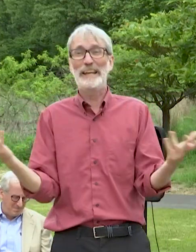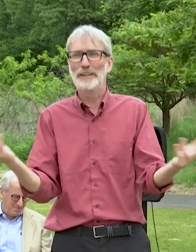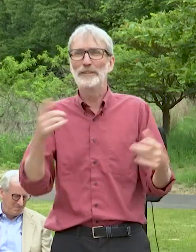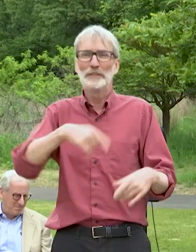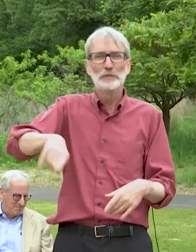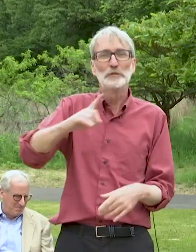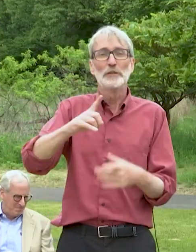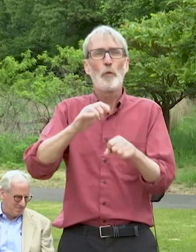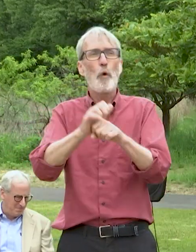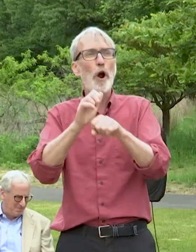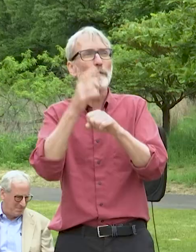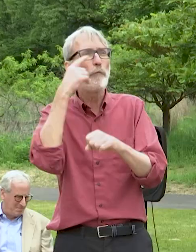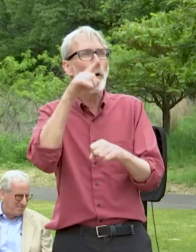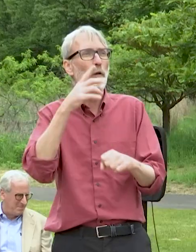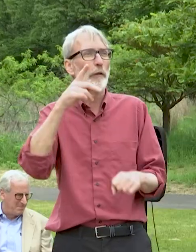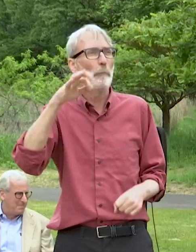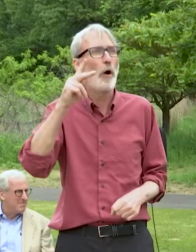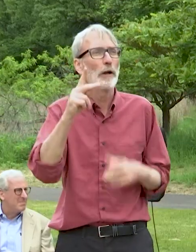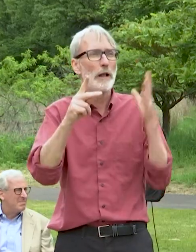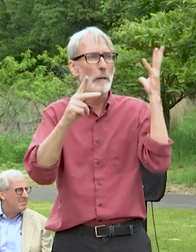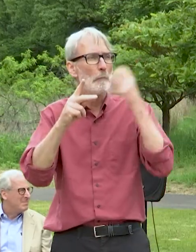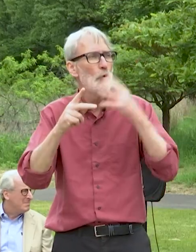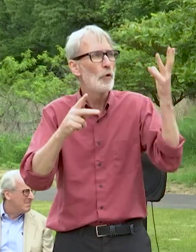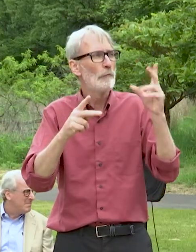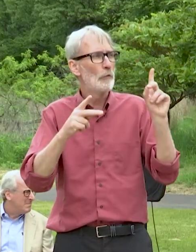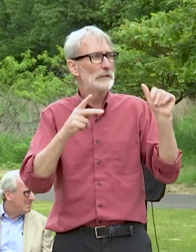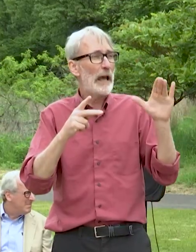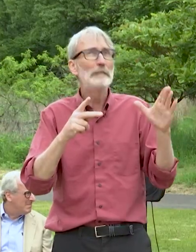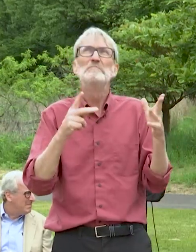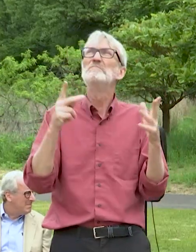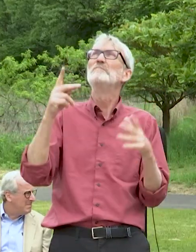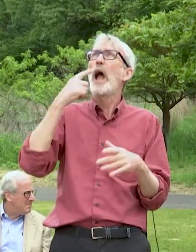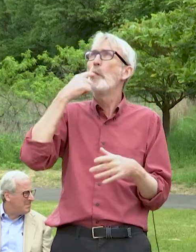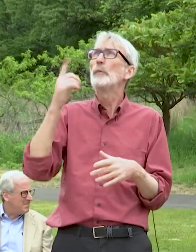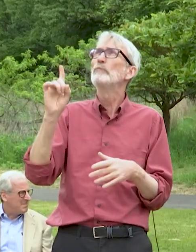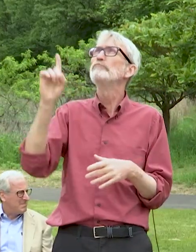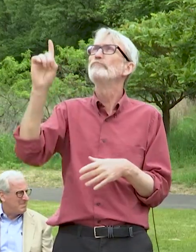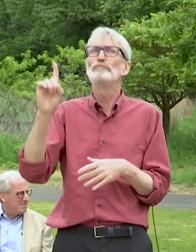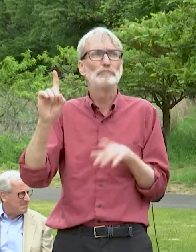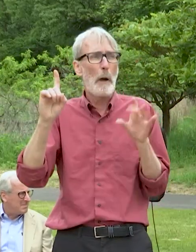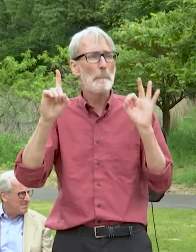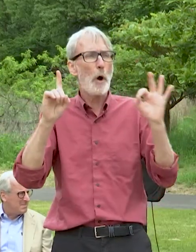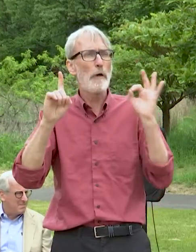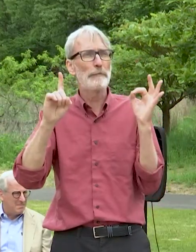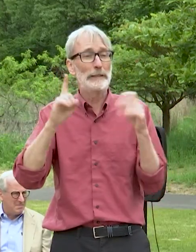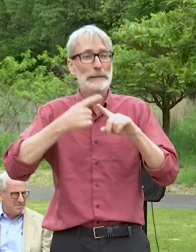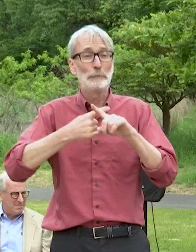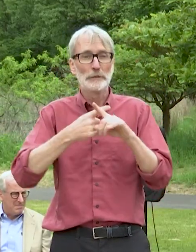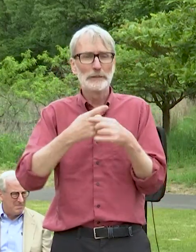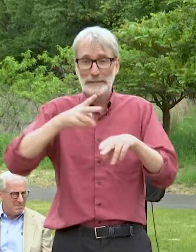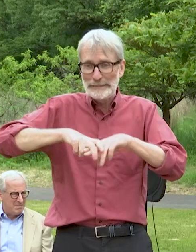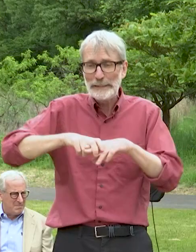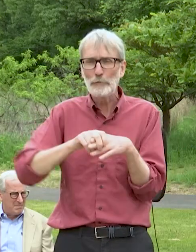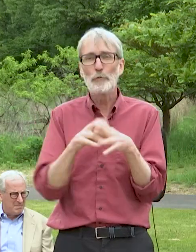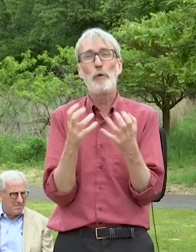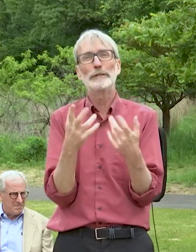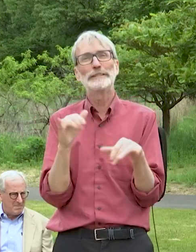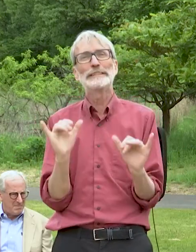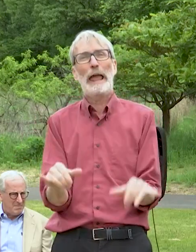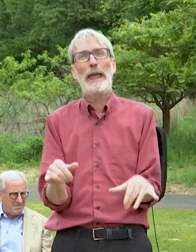just work for the park. This is a beautiful day. It's not too hot, not too cold. If you sit down, you don't even want to get